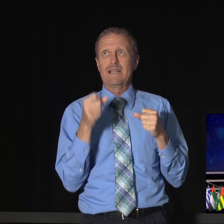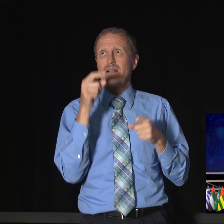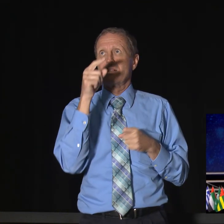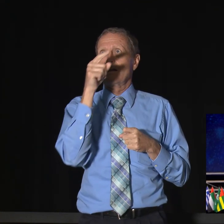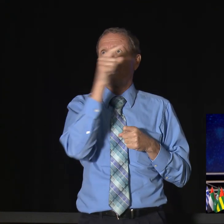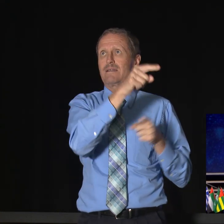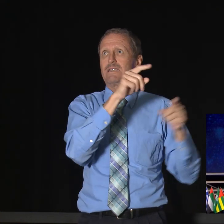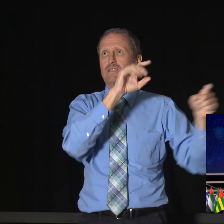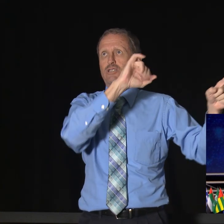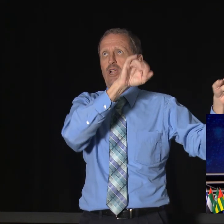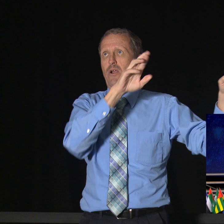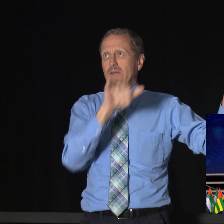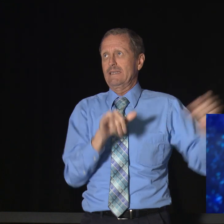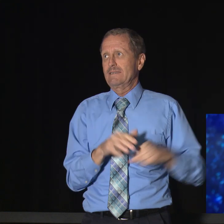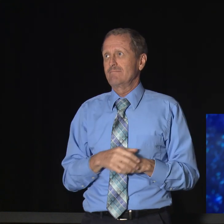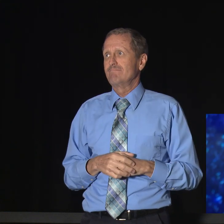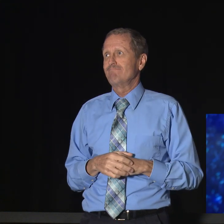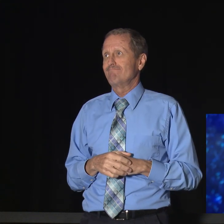Brother Jerry.